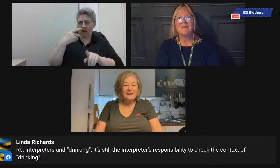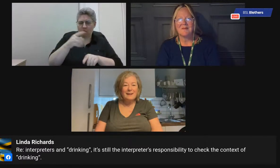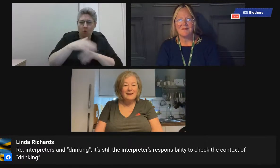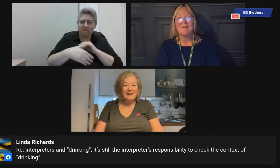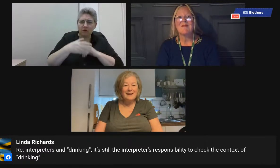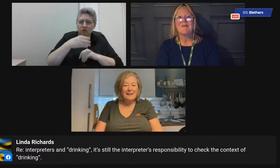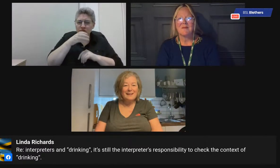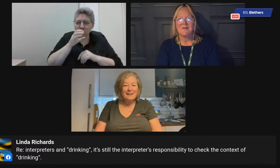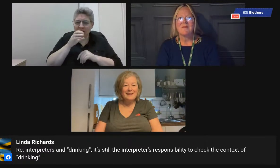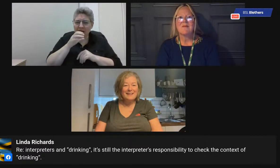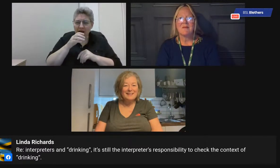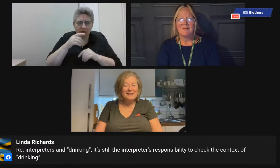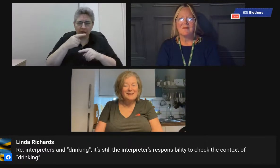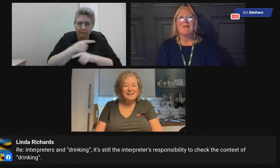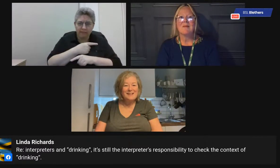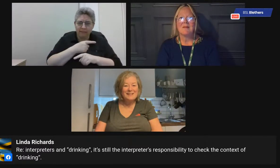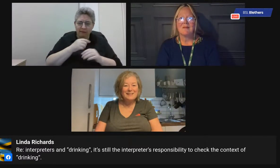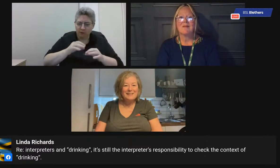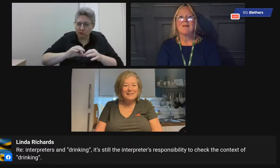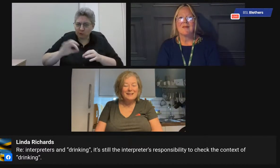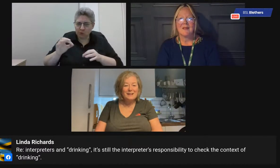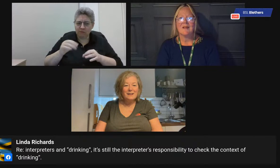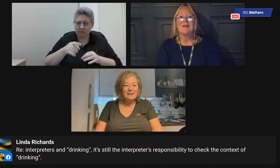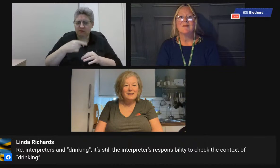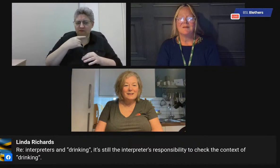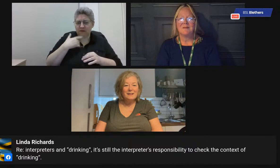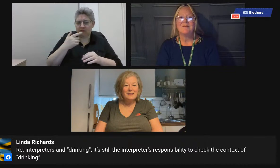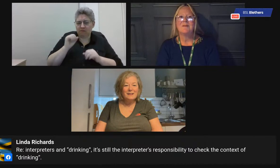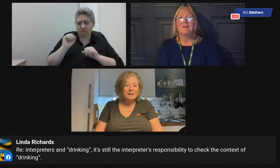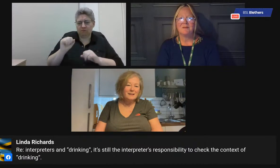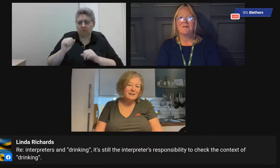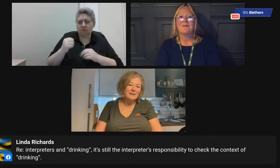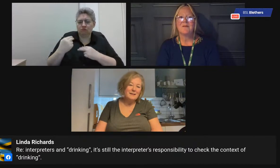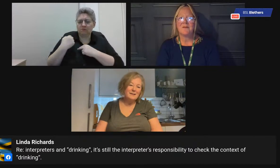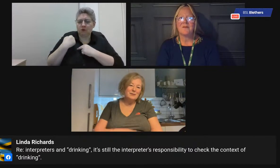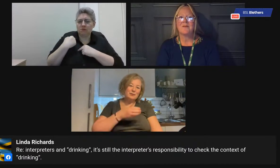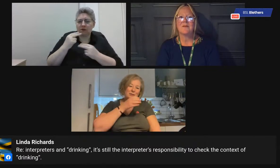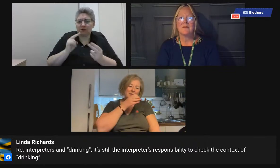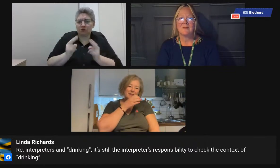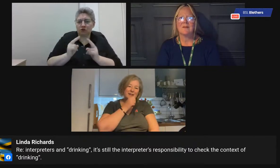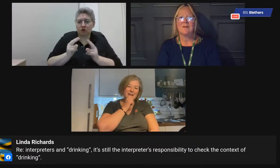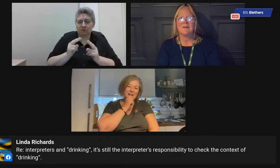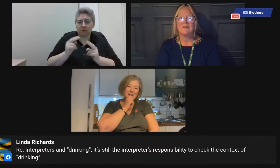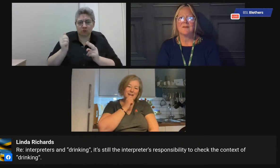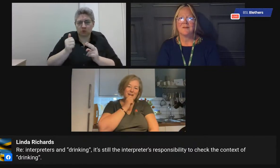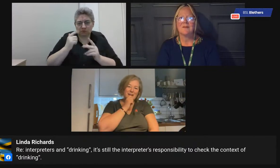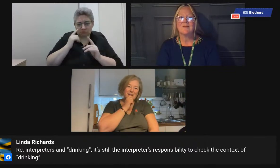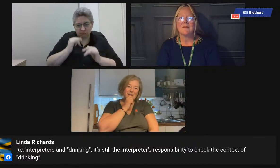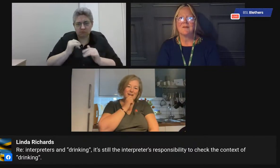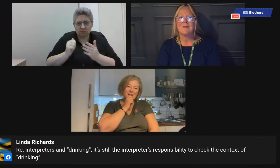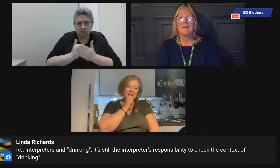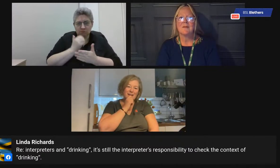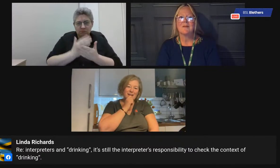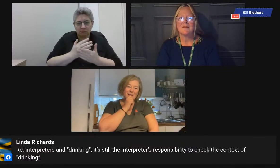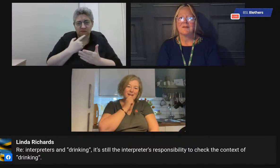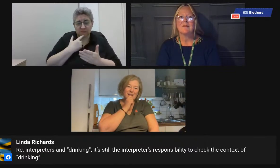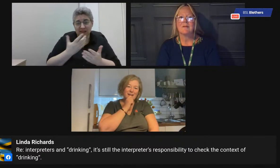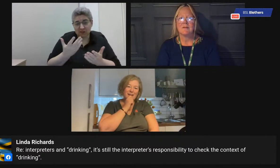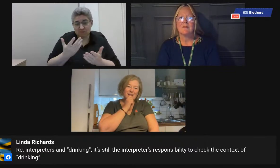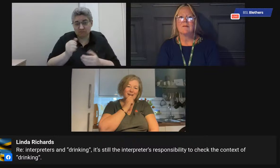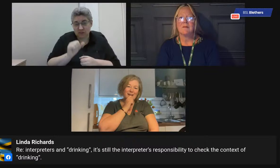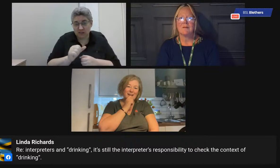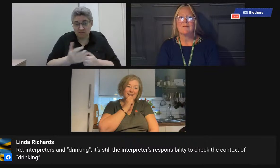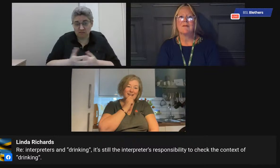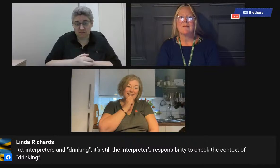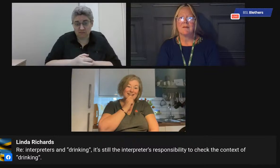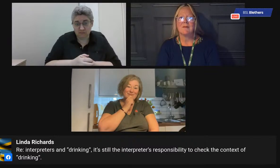Linda's making a point regarding you were mentioning about the interpreters and the word that was used, drinking.